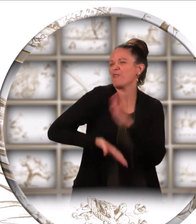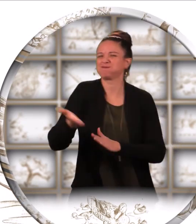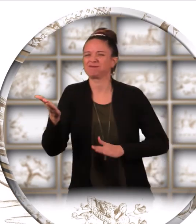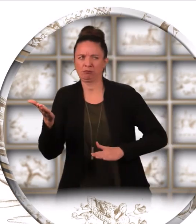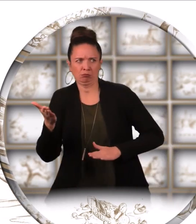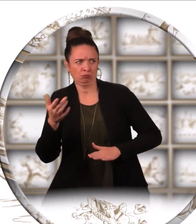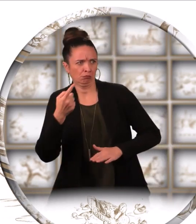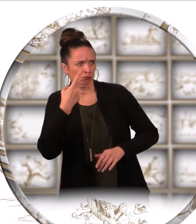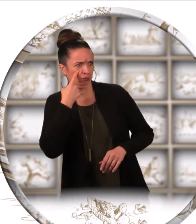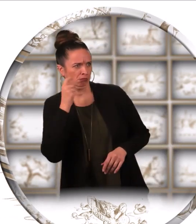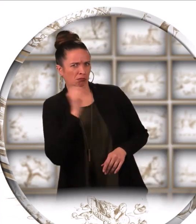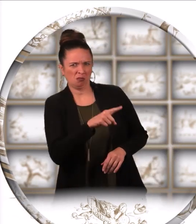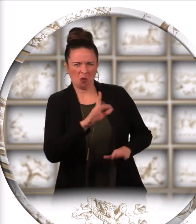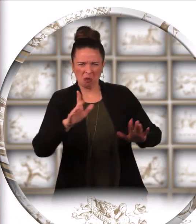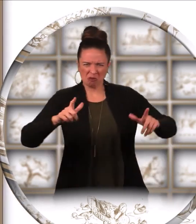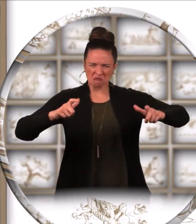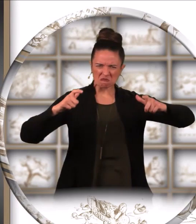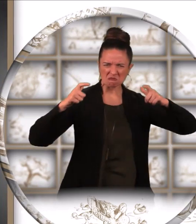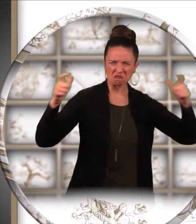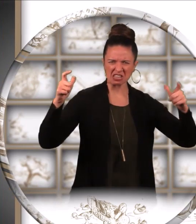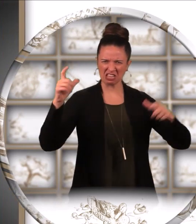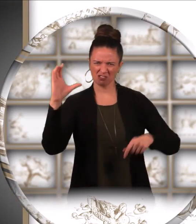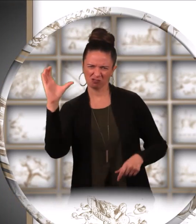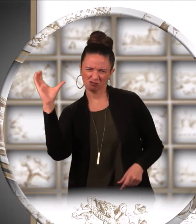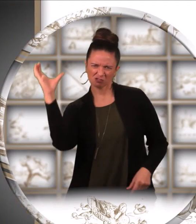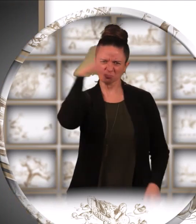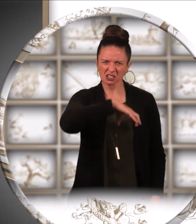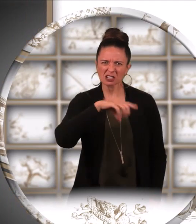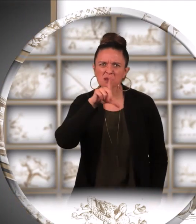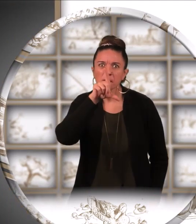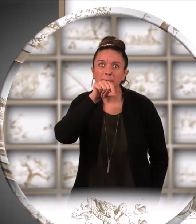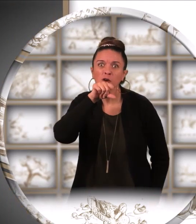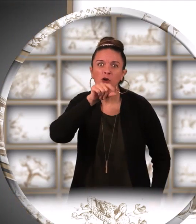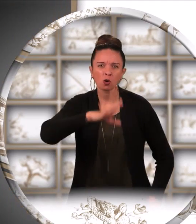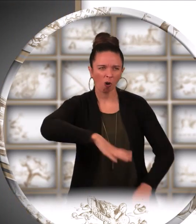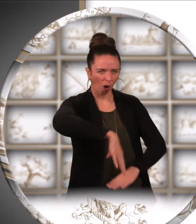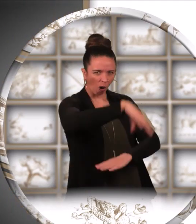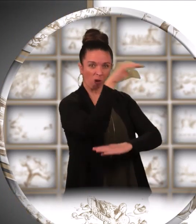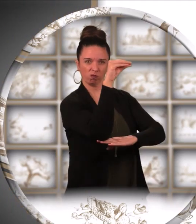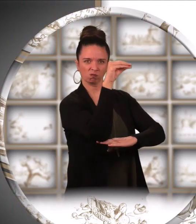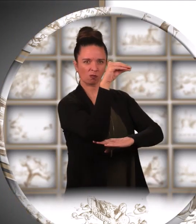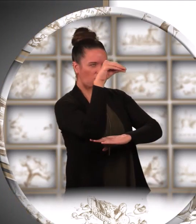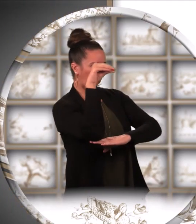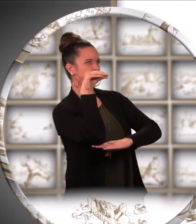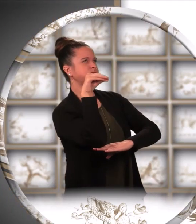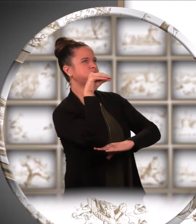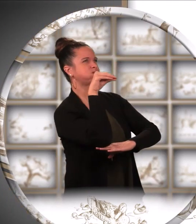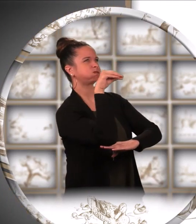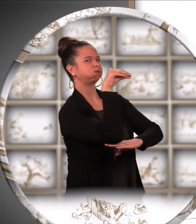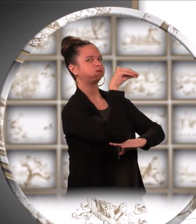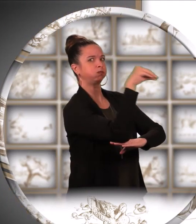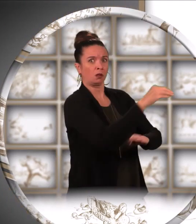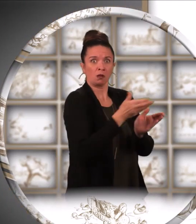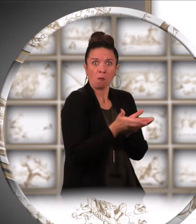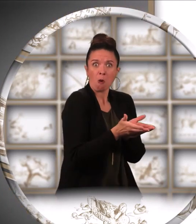Just as they were getting ready to start on their way, a strange, enormous bird came by.